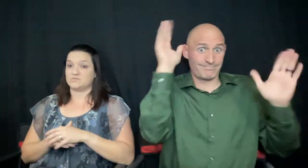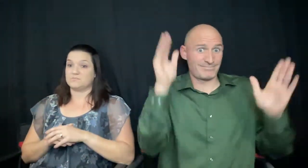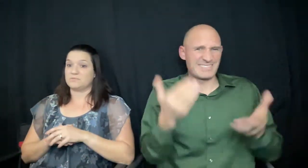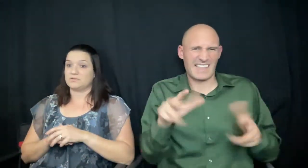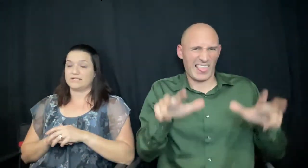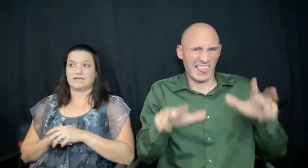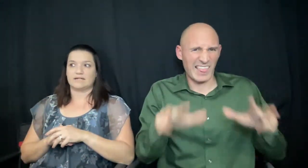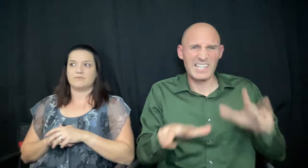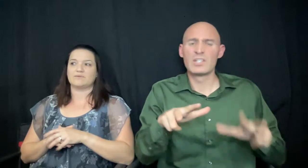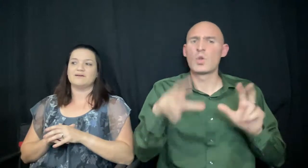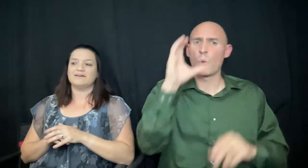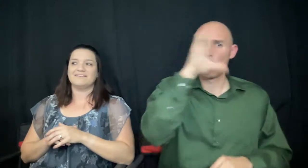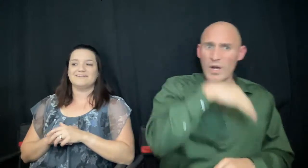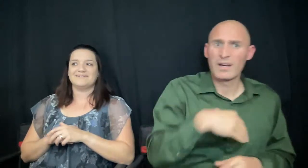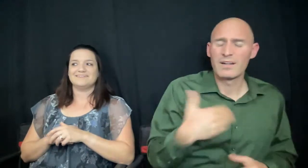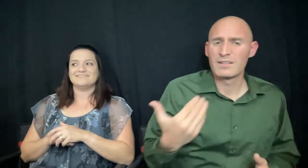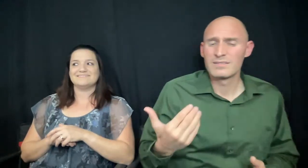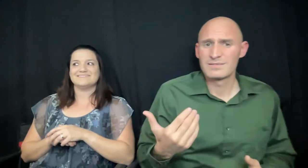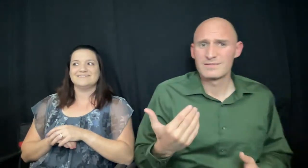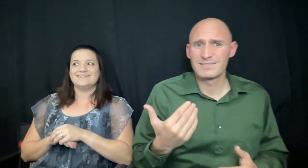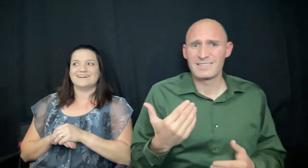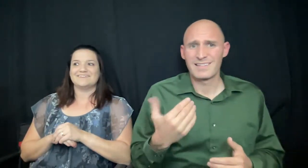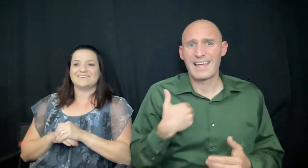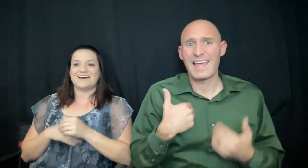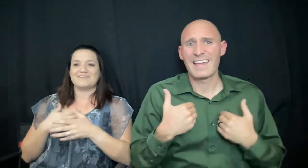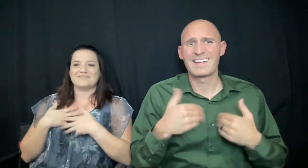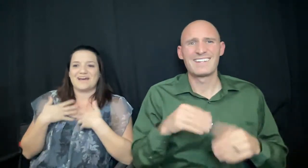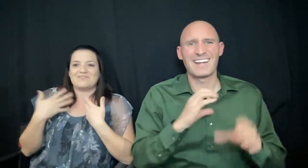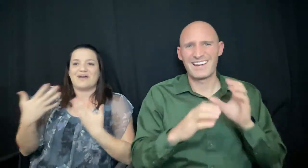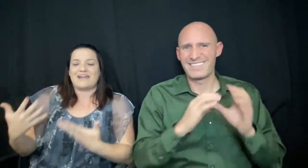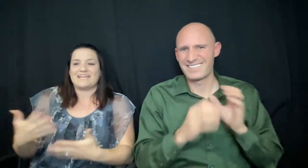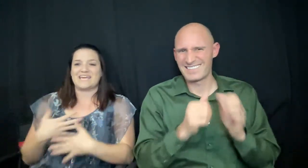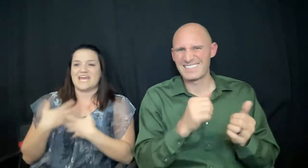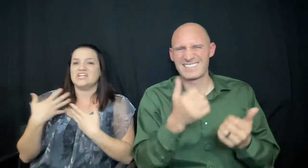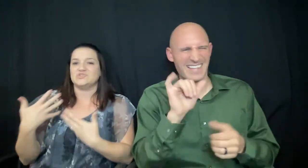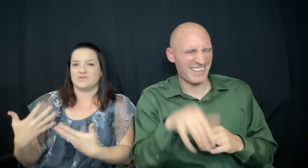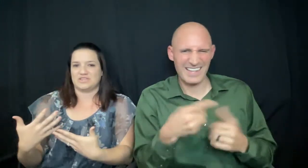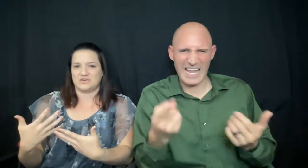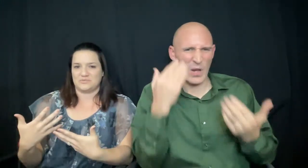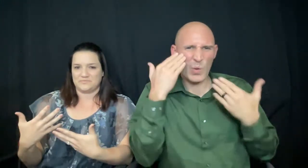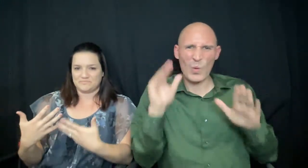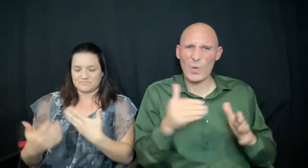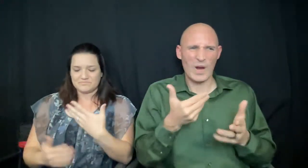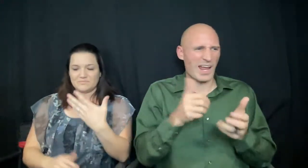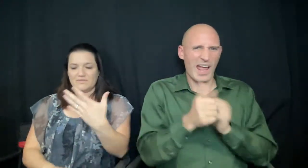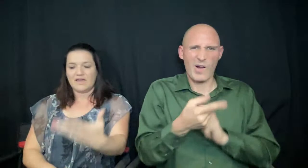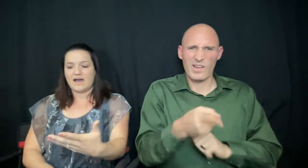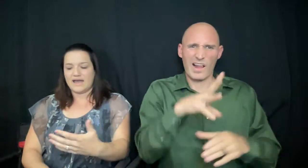with people like that, and I'm like, what? I don't know how to engage with you. I